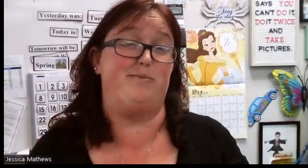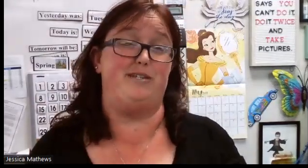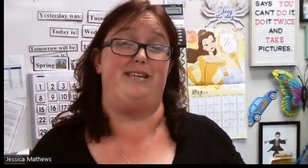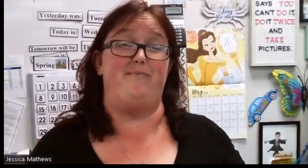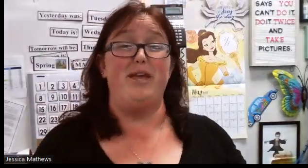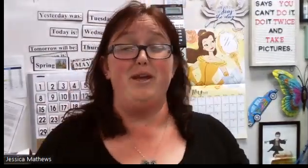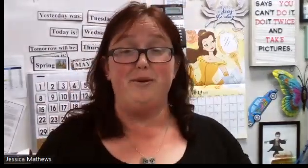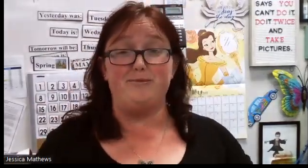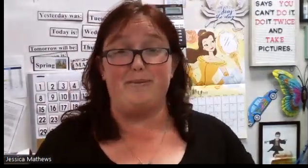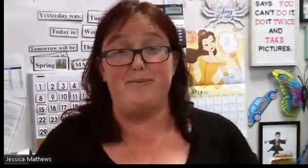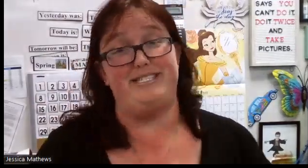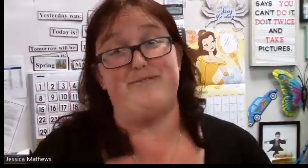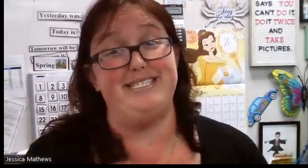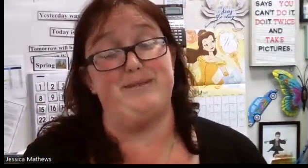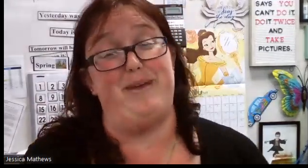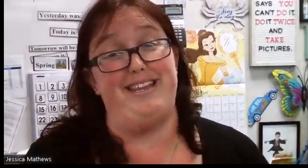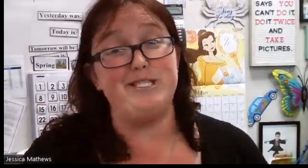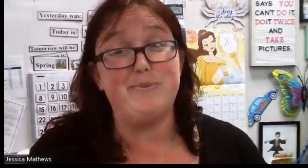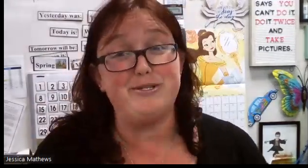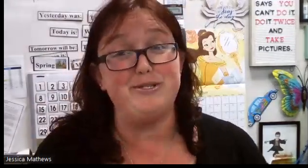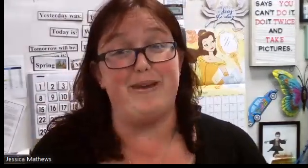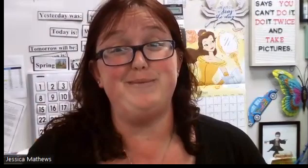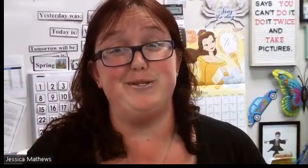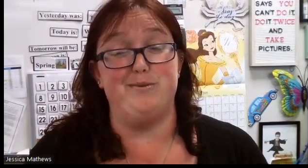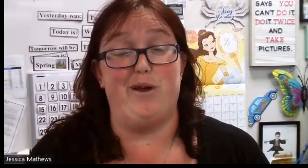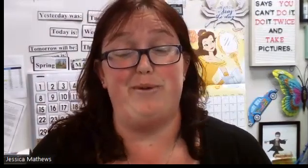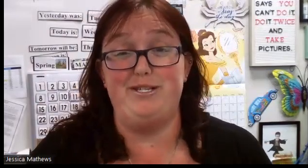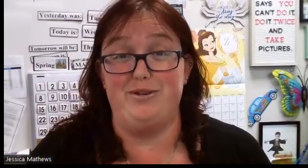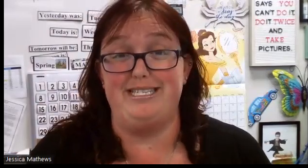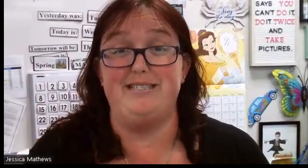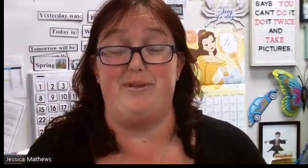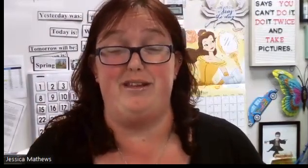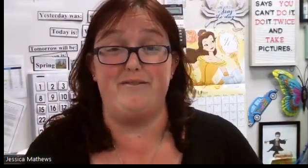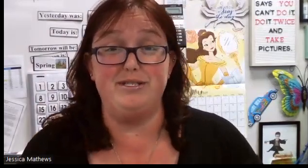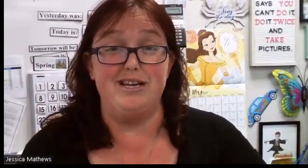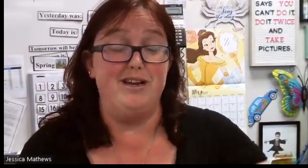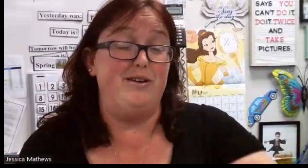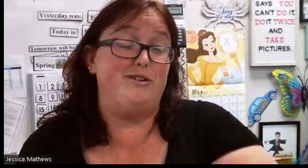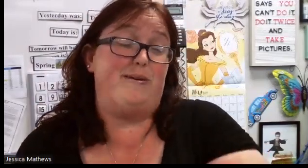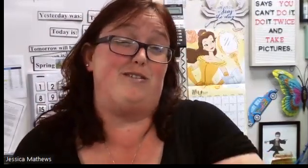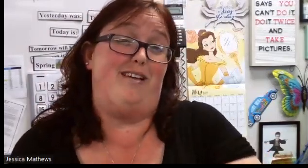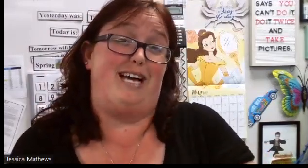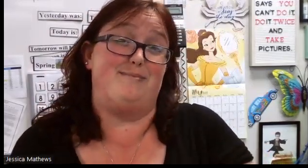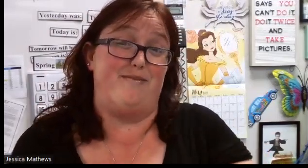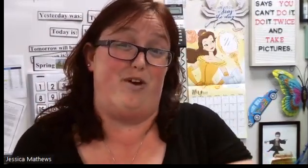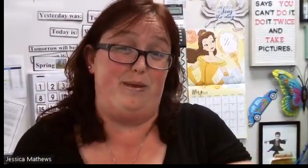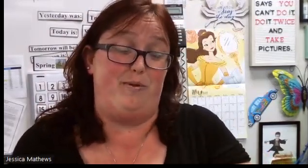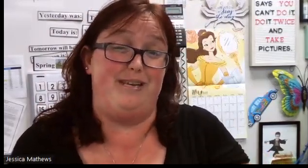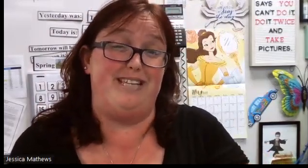you're a person. We respect people's differences, opinions, personal space, personal property, choices, ability levels. We need respect all aspects of all people because